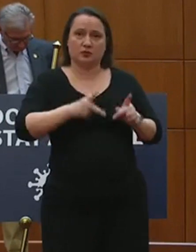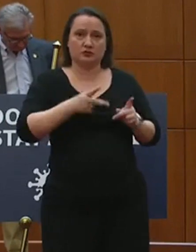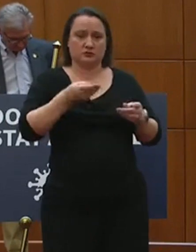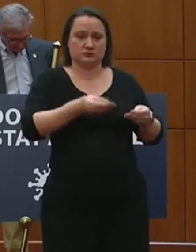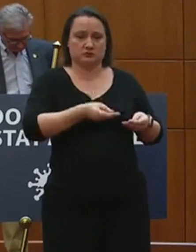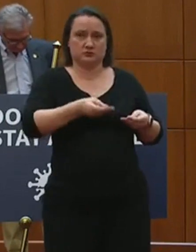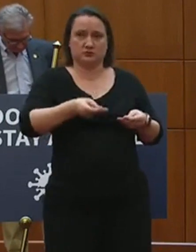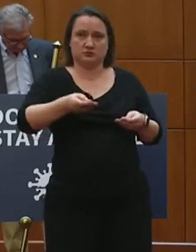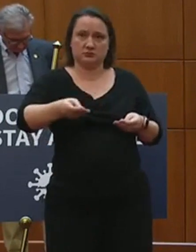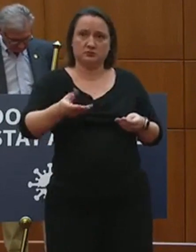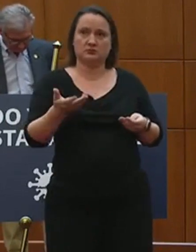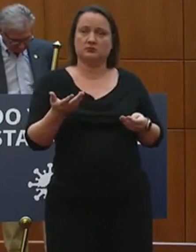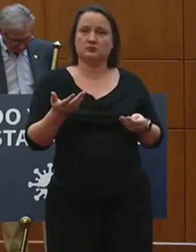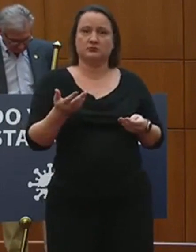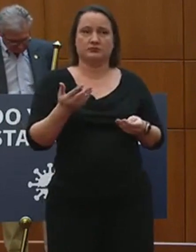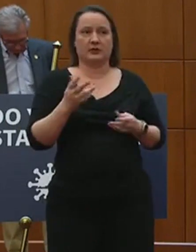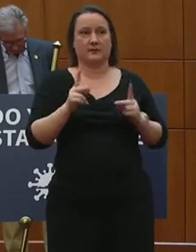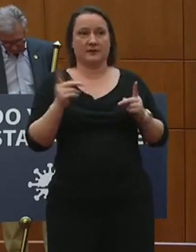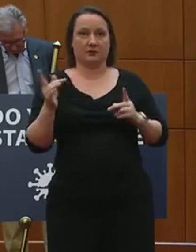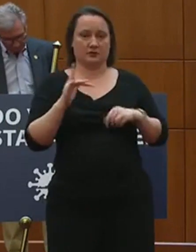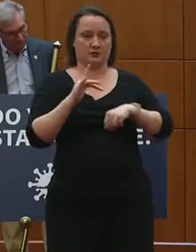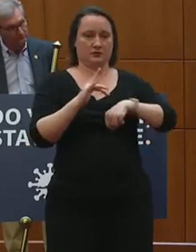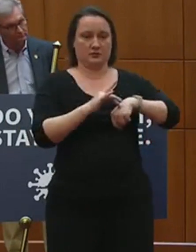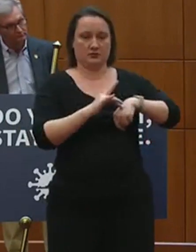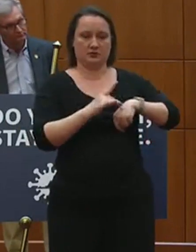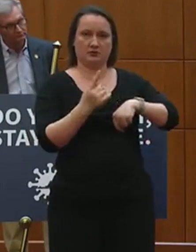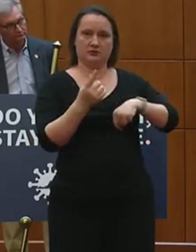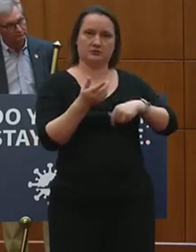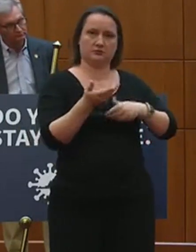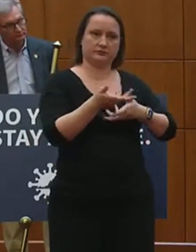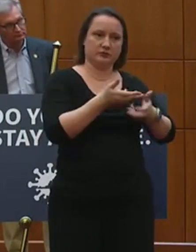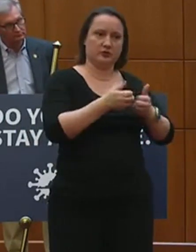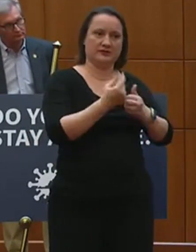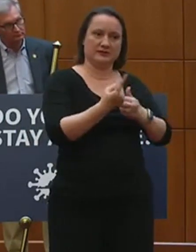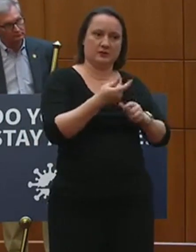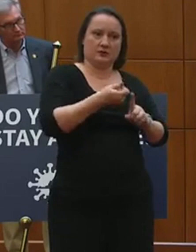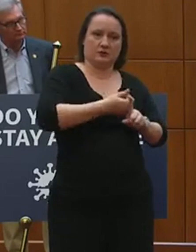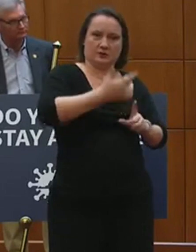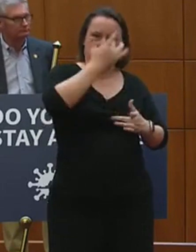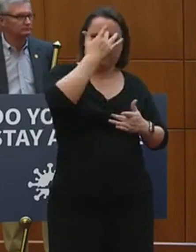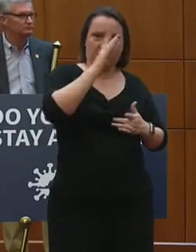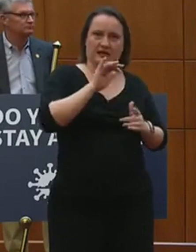there were, people came into contact with someone who was ill, and that's how it was spreading.